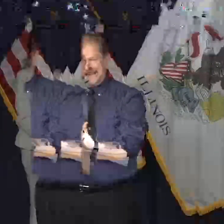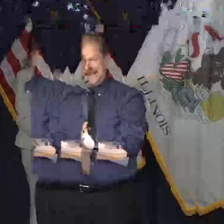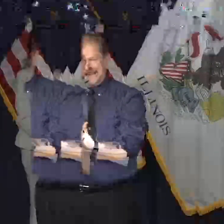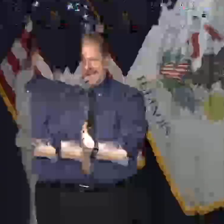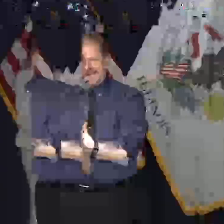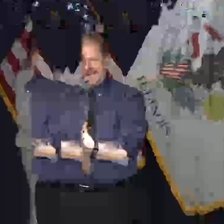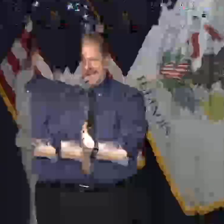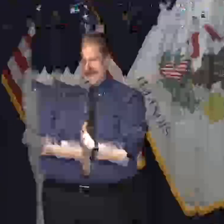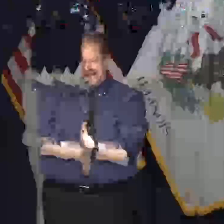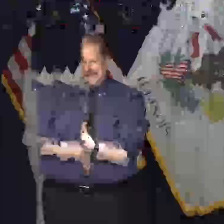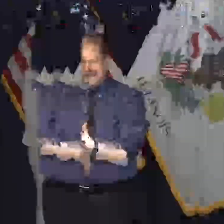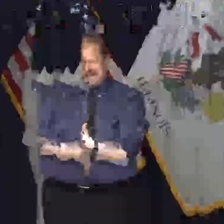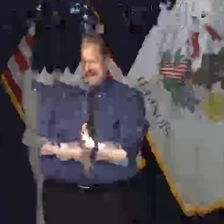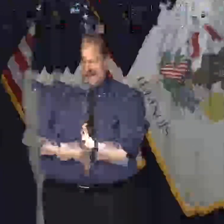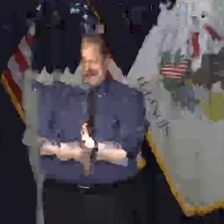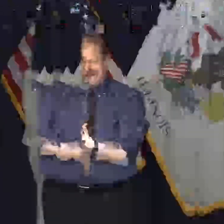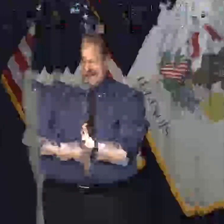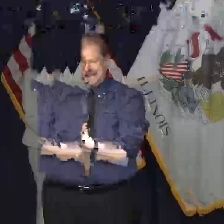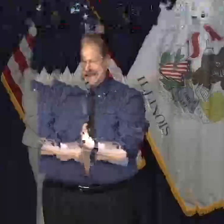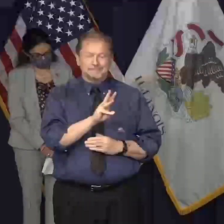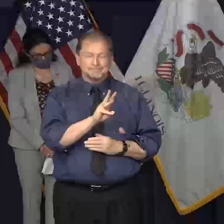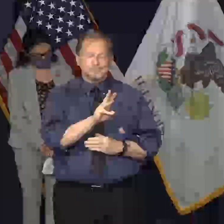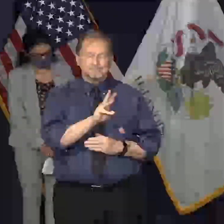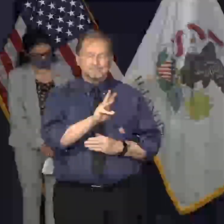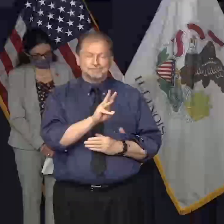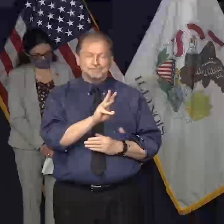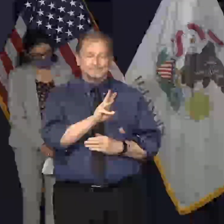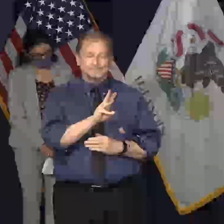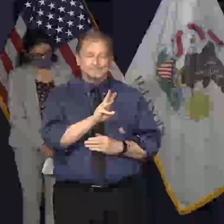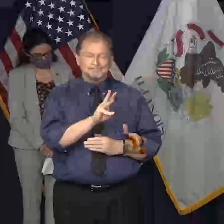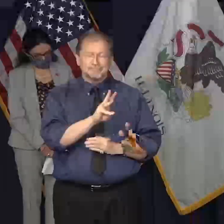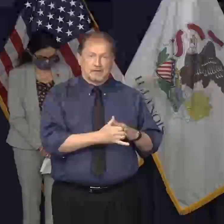new COVID deaths, which brings our death total to